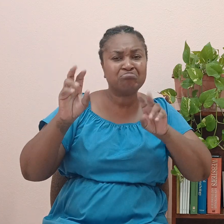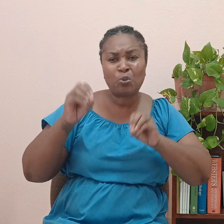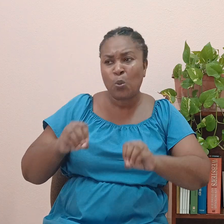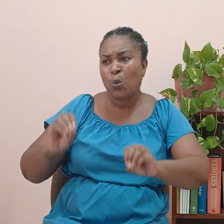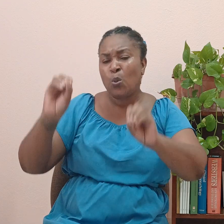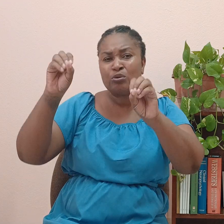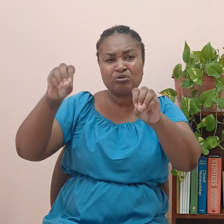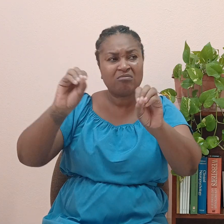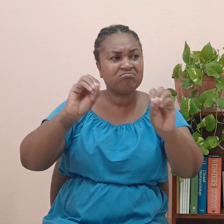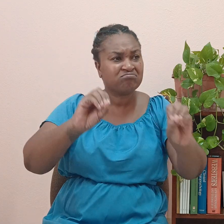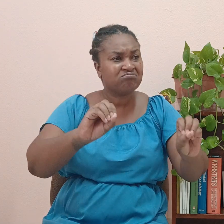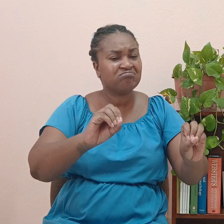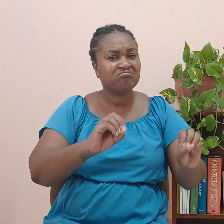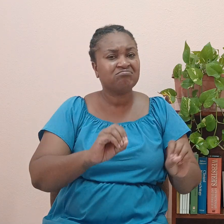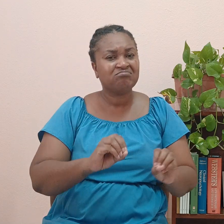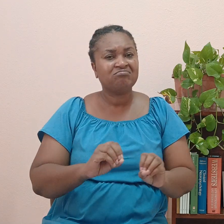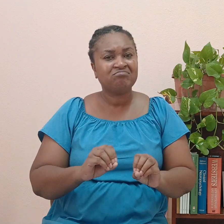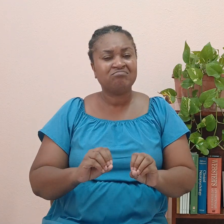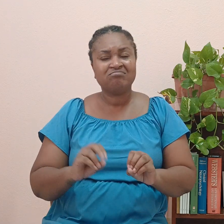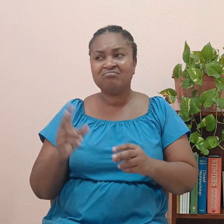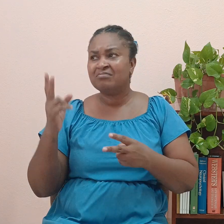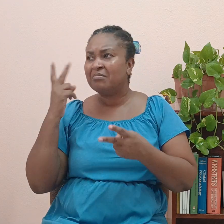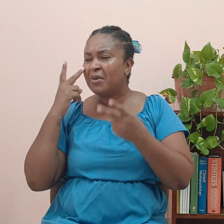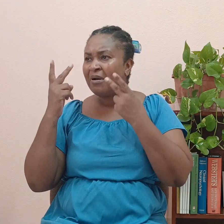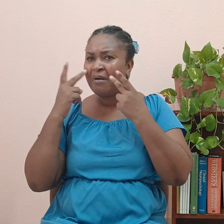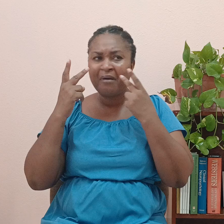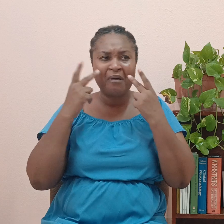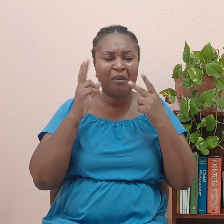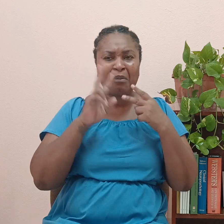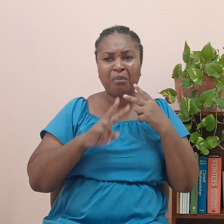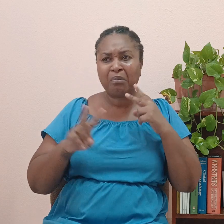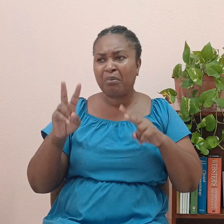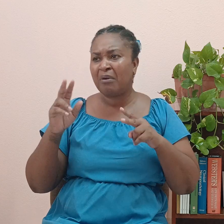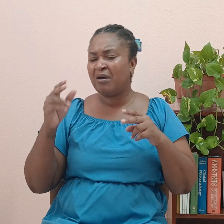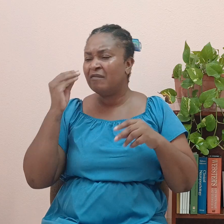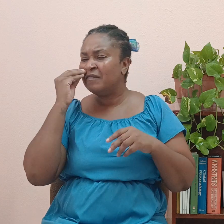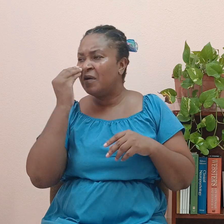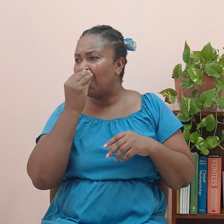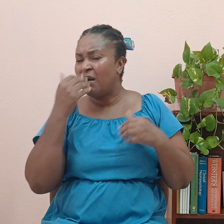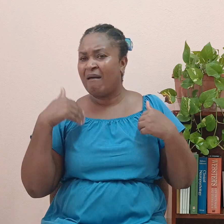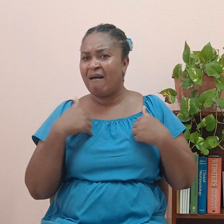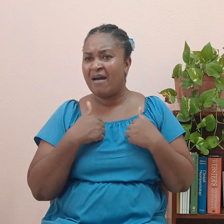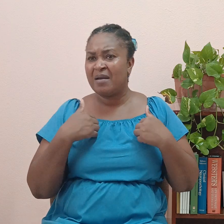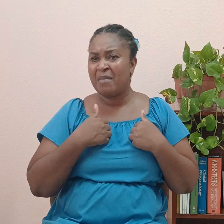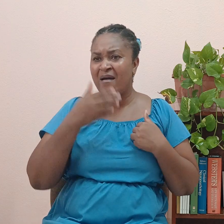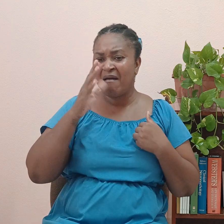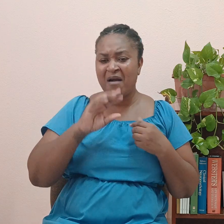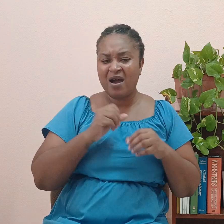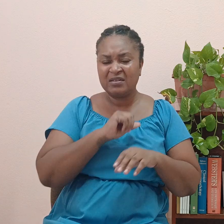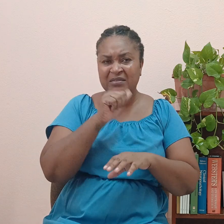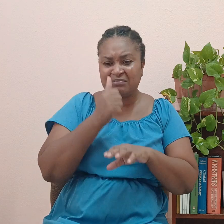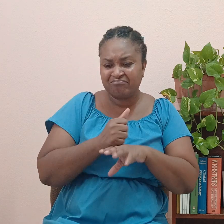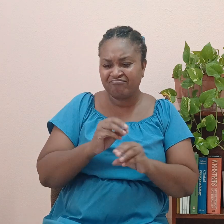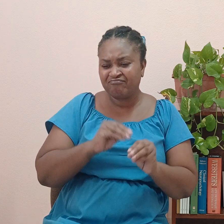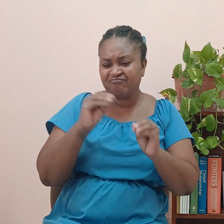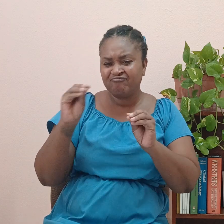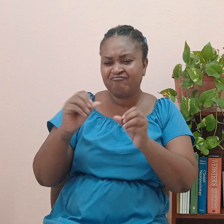oceans, the flowers and animals that God has put there for our